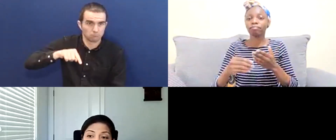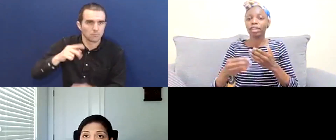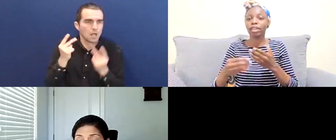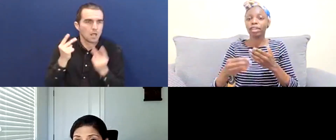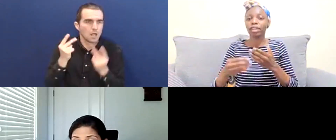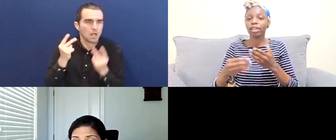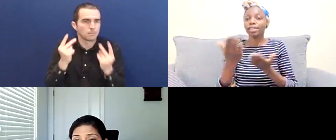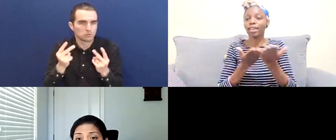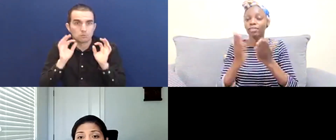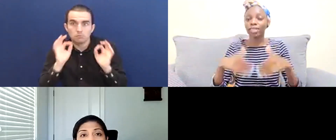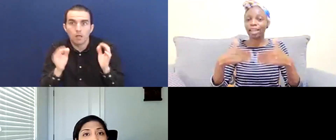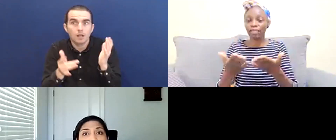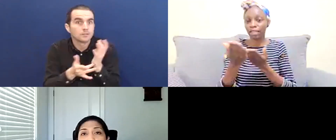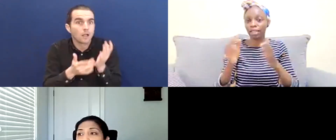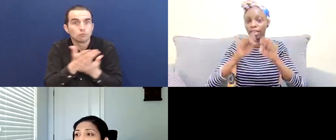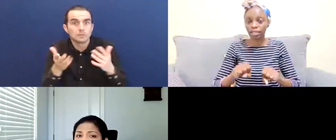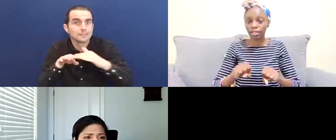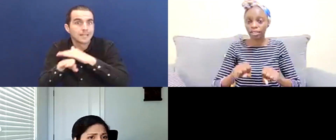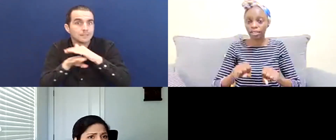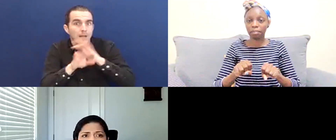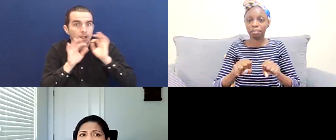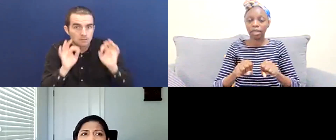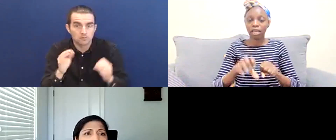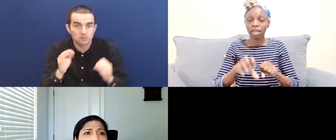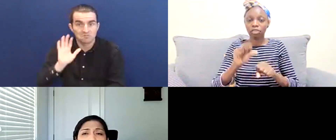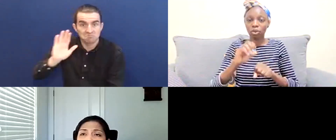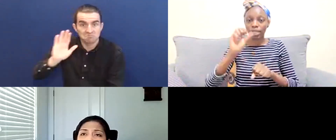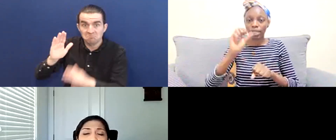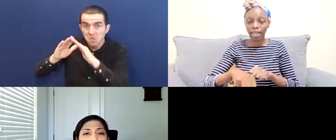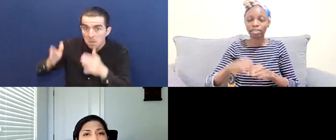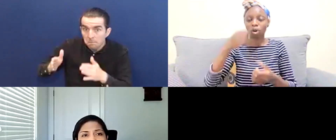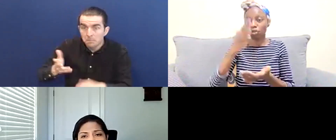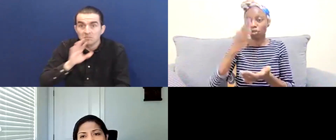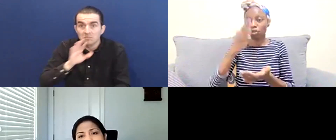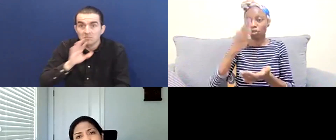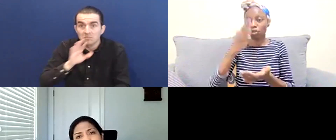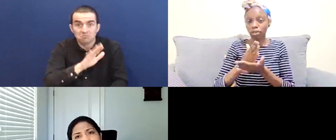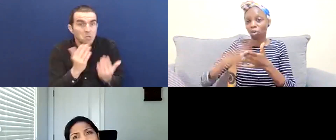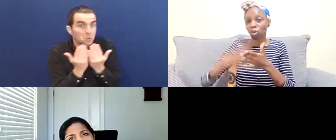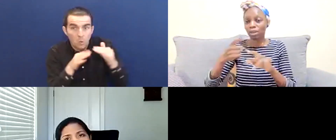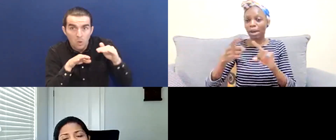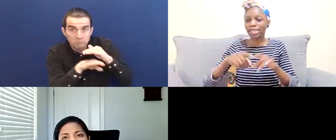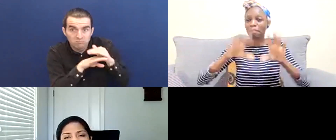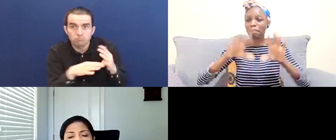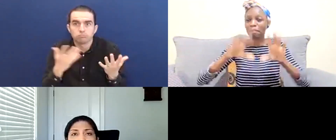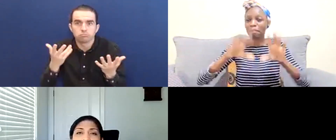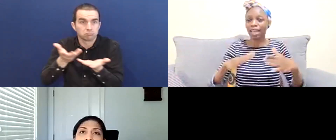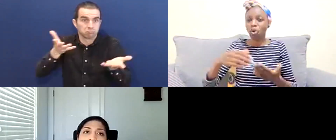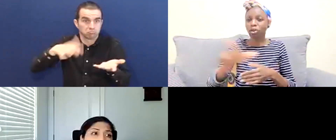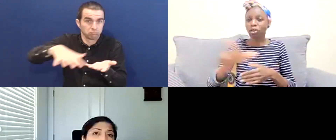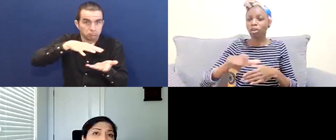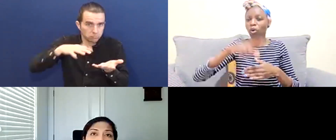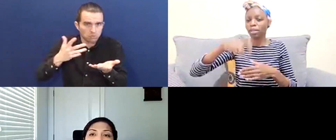the service delivery system. So yes, of course, the cost, but what is the market like? What is the local demand?